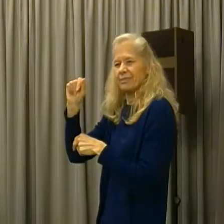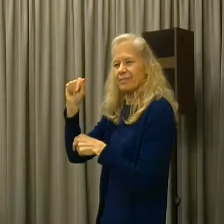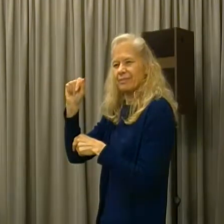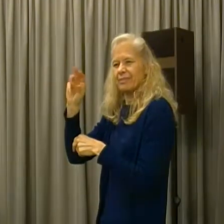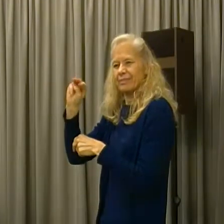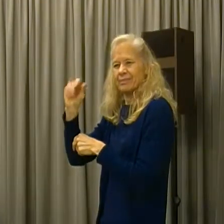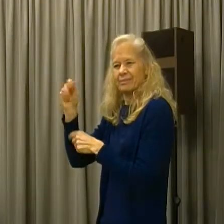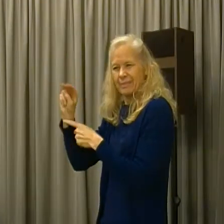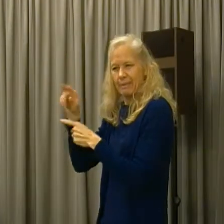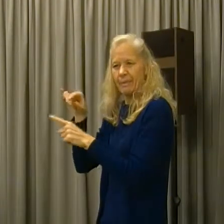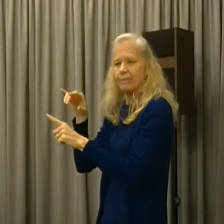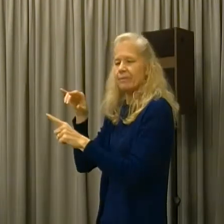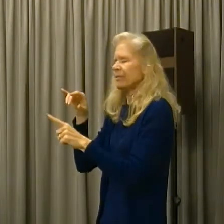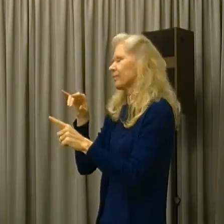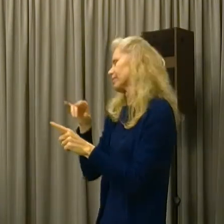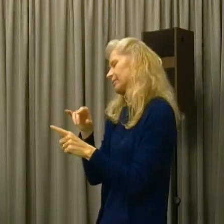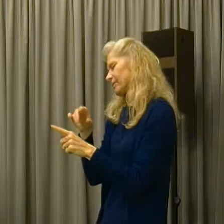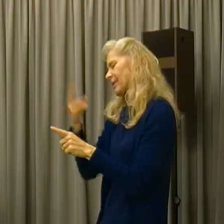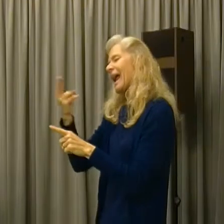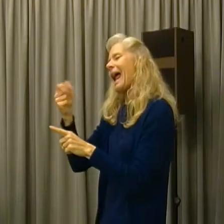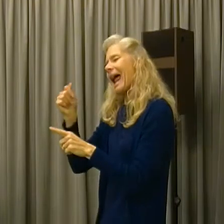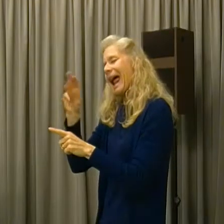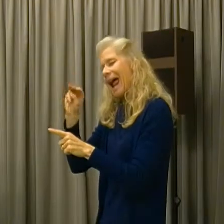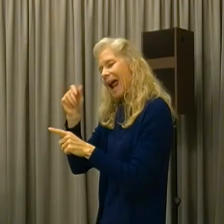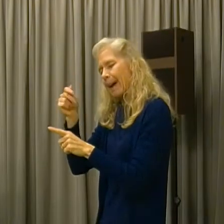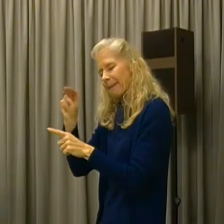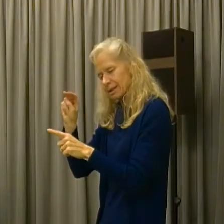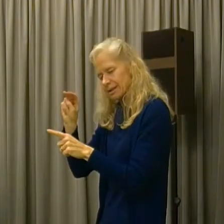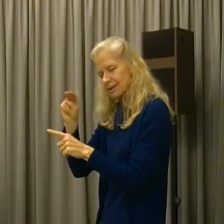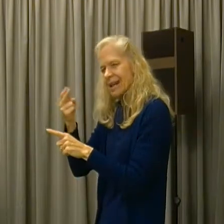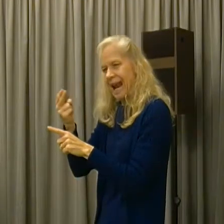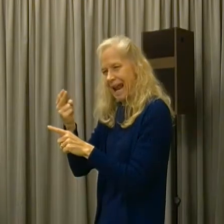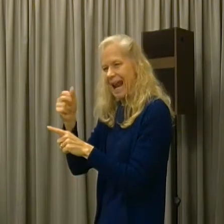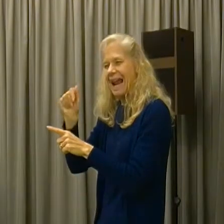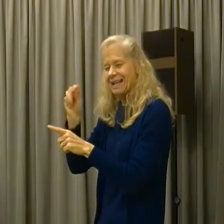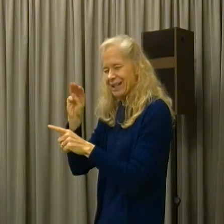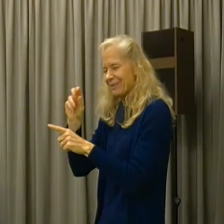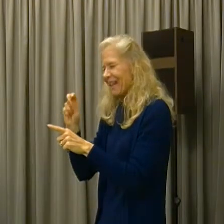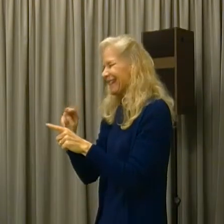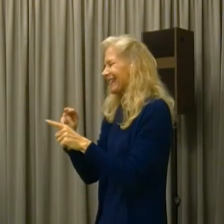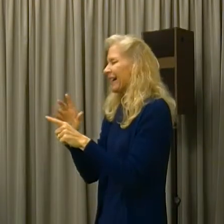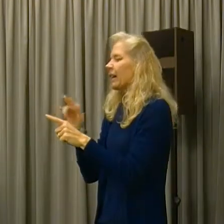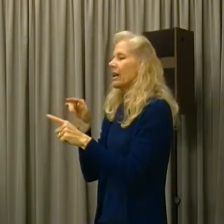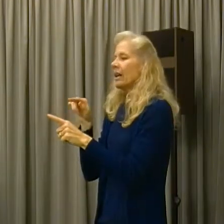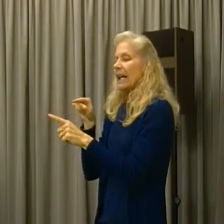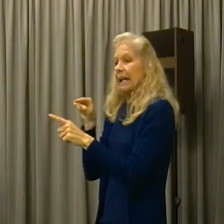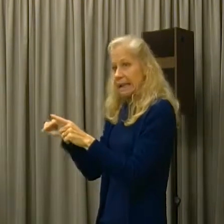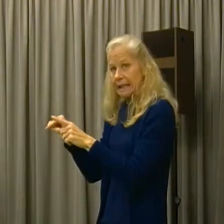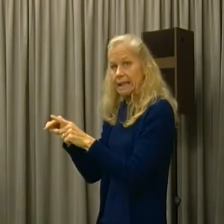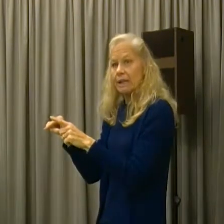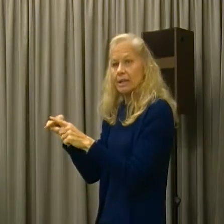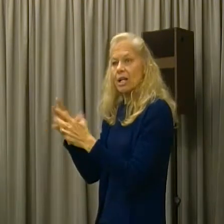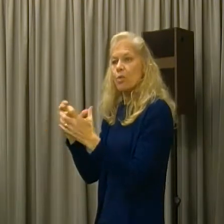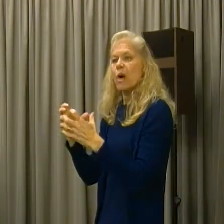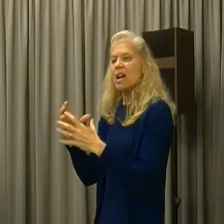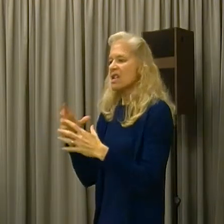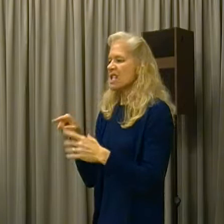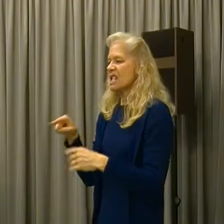queen. She could talk to the king about this and maybe save the Jews. But there's